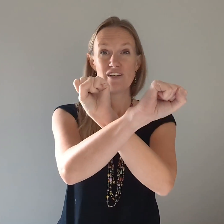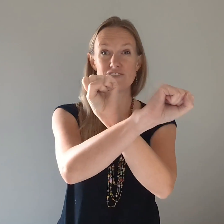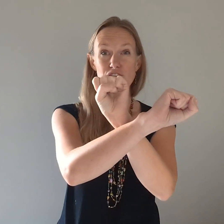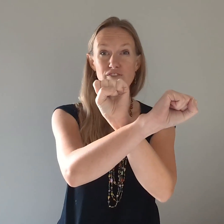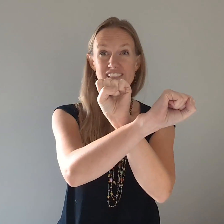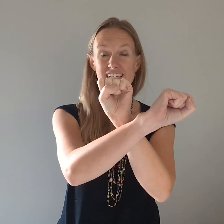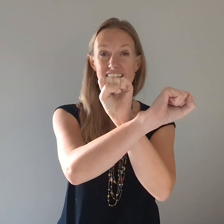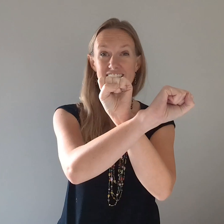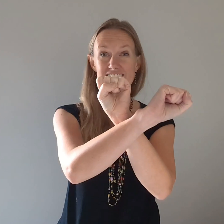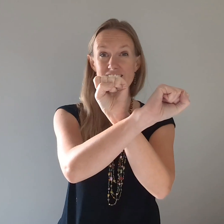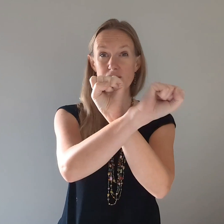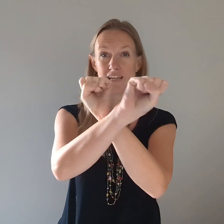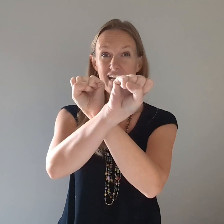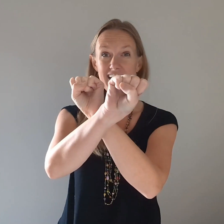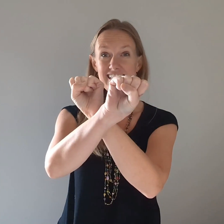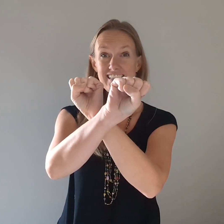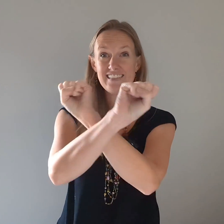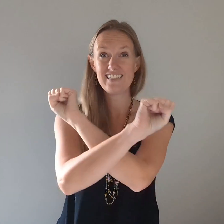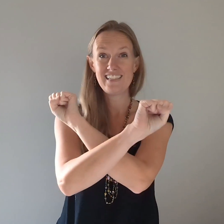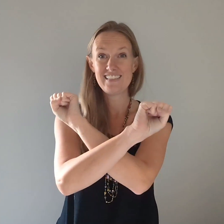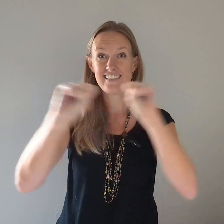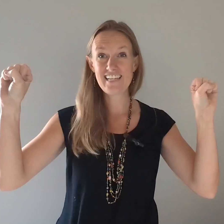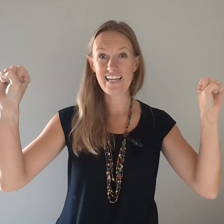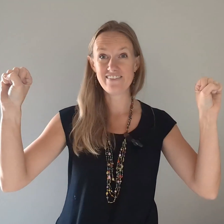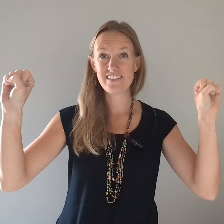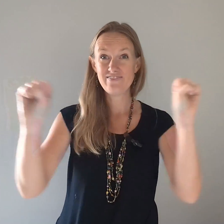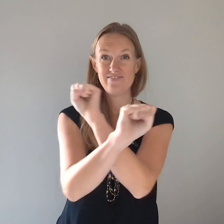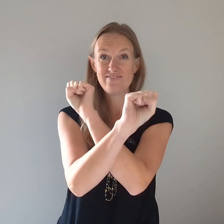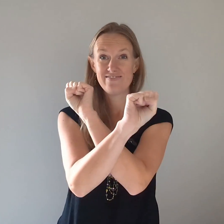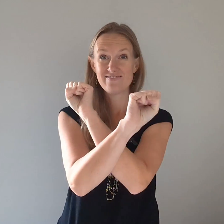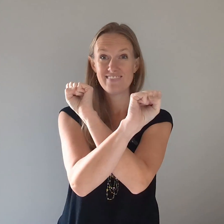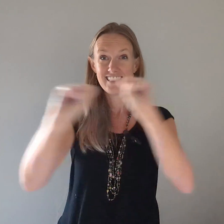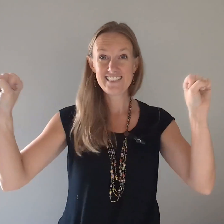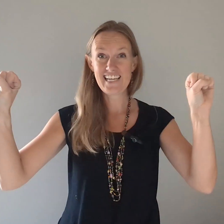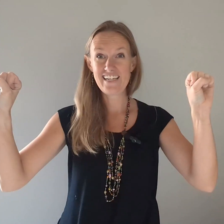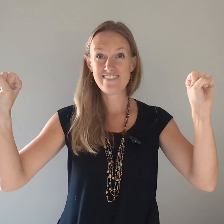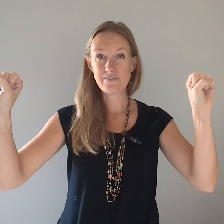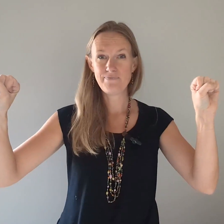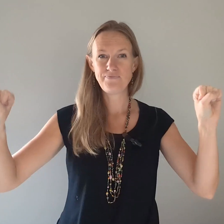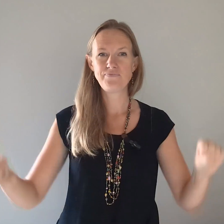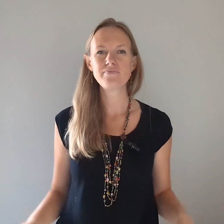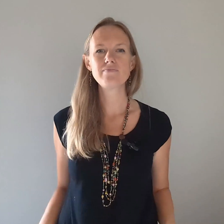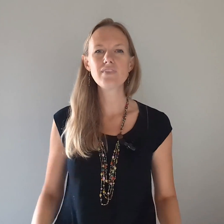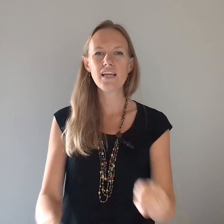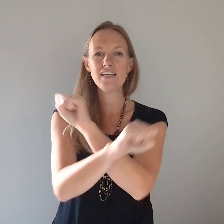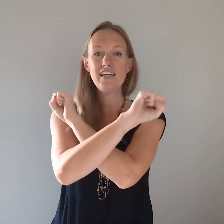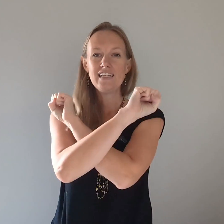you have 2 fists like this. You're making S's. Saved. Saved. Okay?